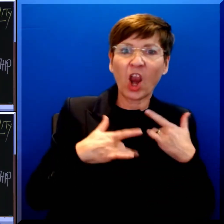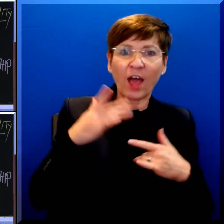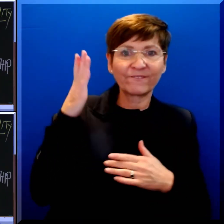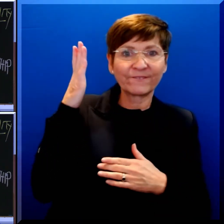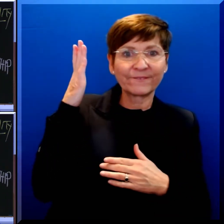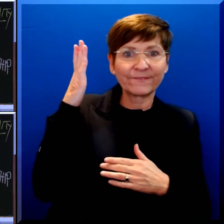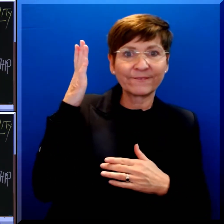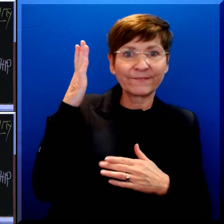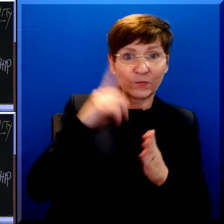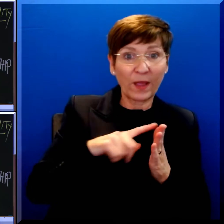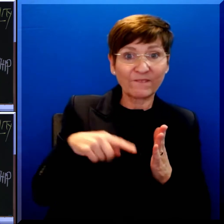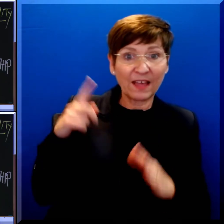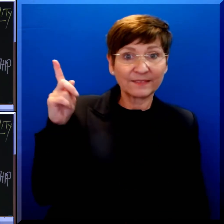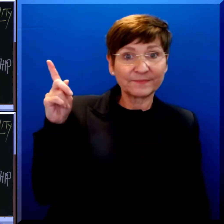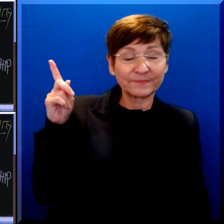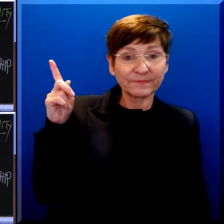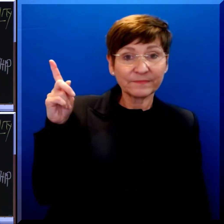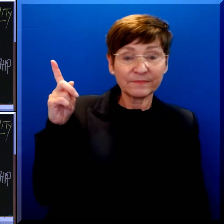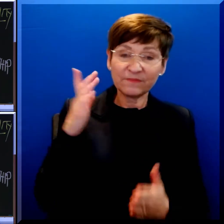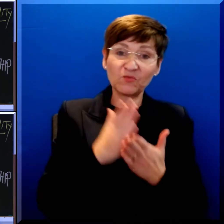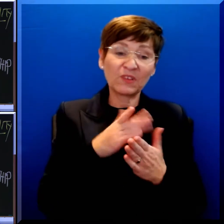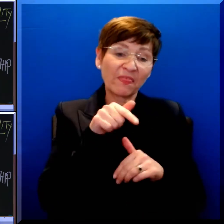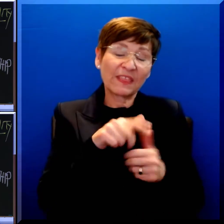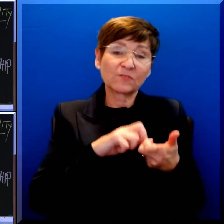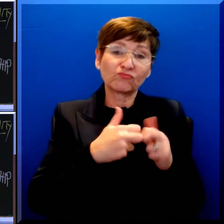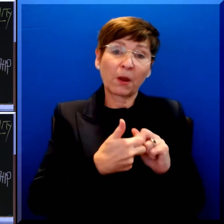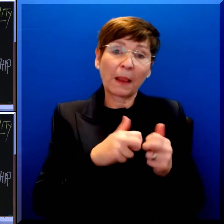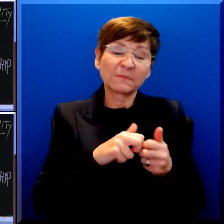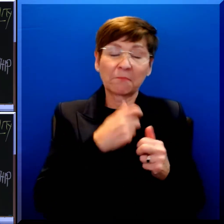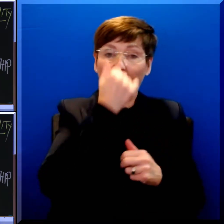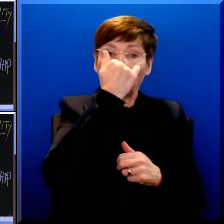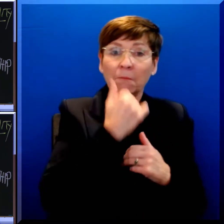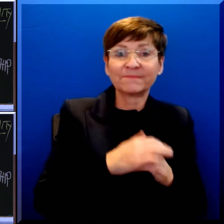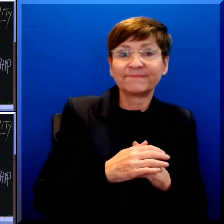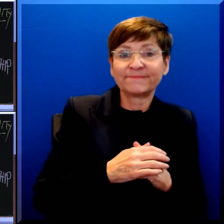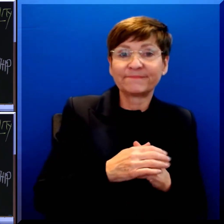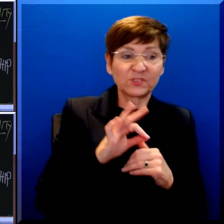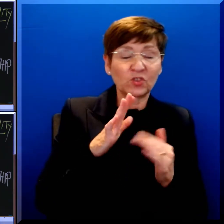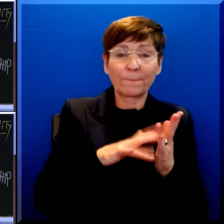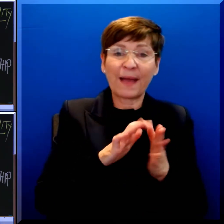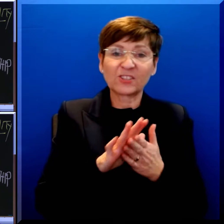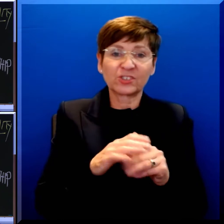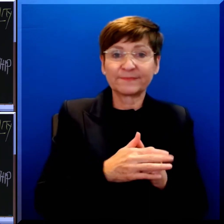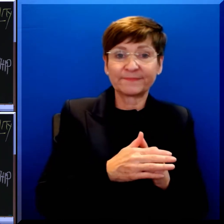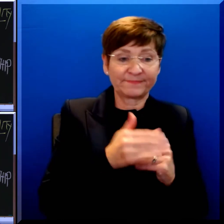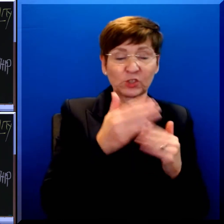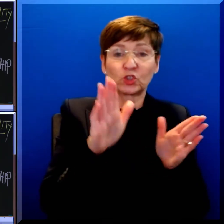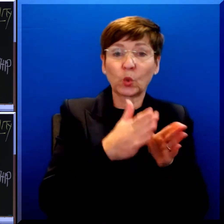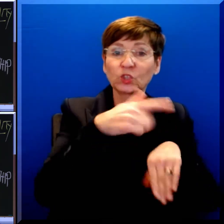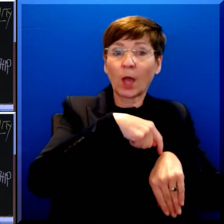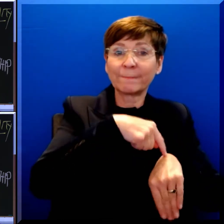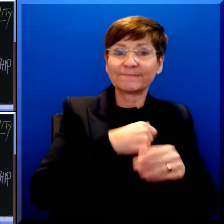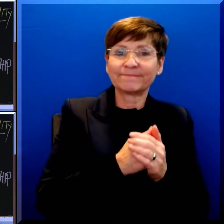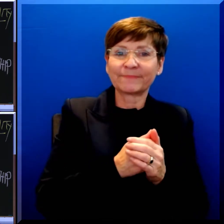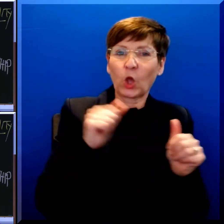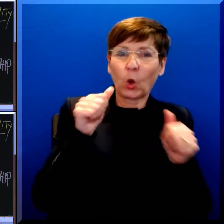I'm going to go up to the tower. These problems are light and momentary. They won't last very long compared to the glory God has